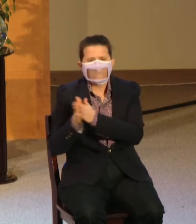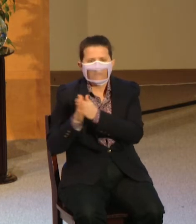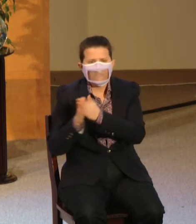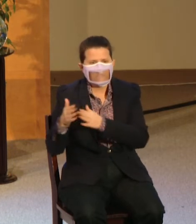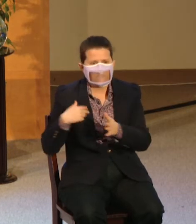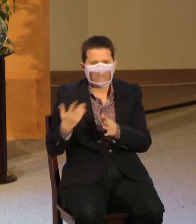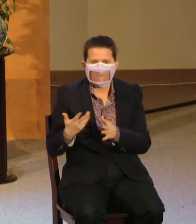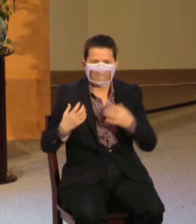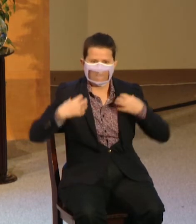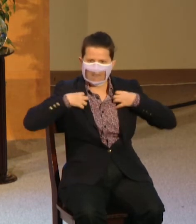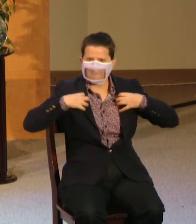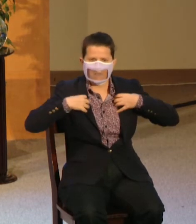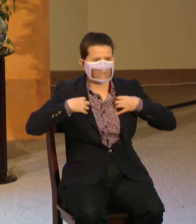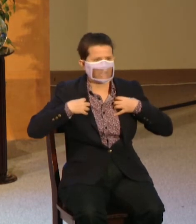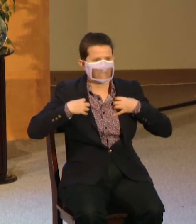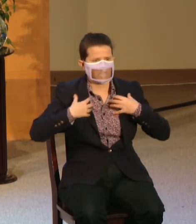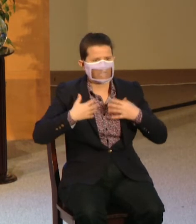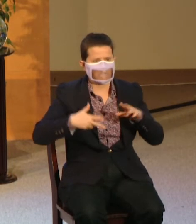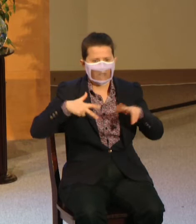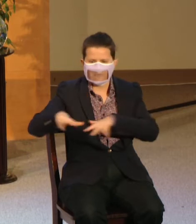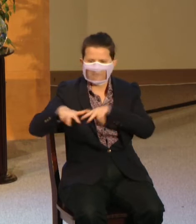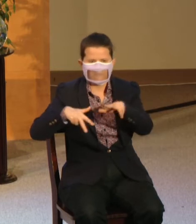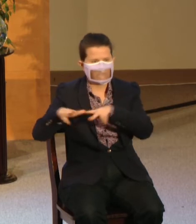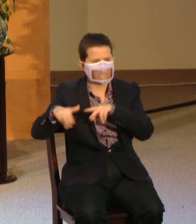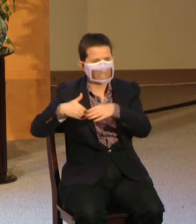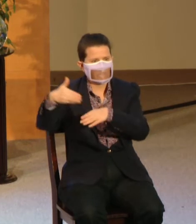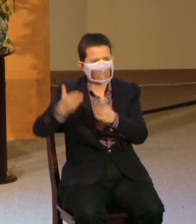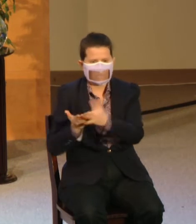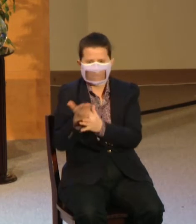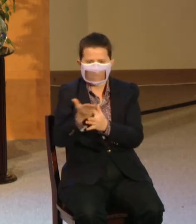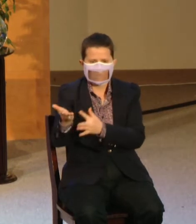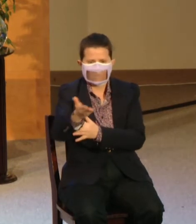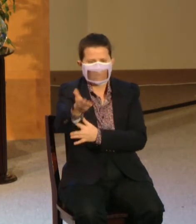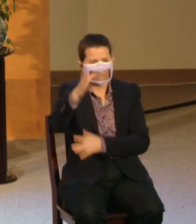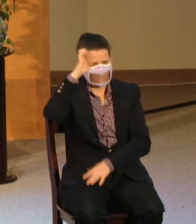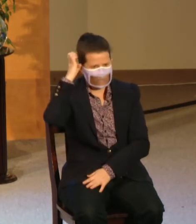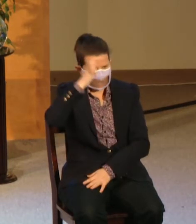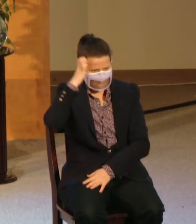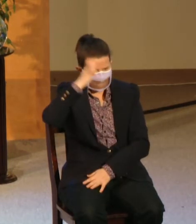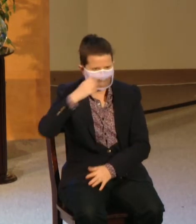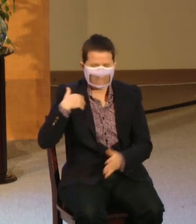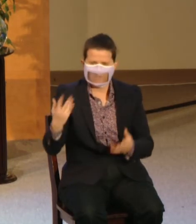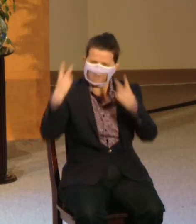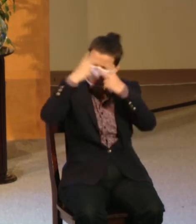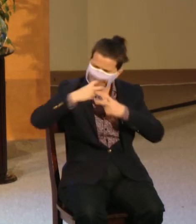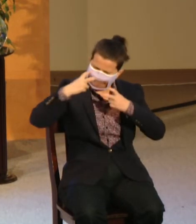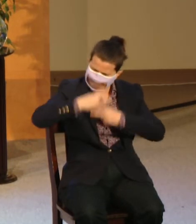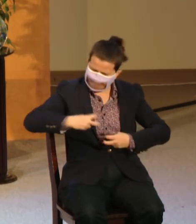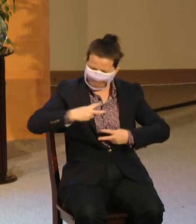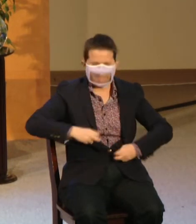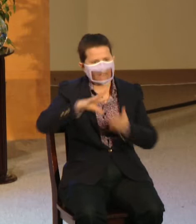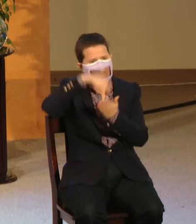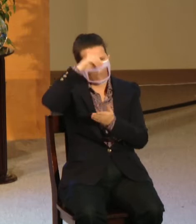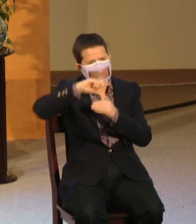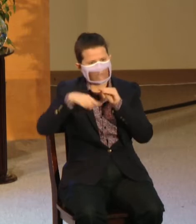through Europe. And so she did that. And in that process, she was learning an awful lot about herself. And then when she came home,